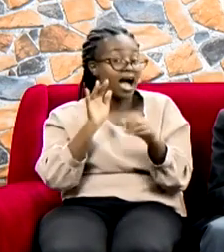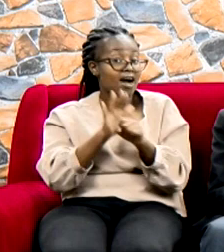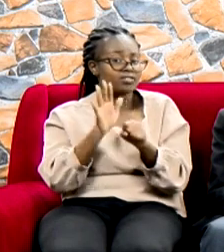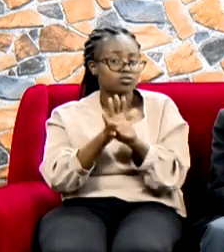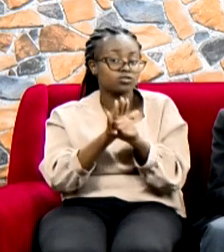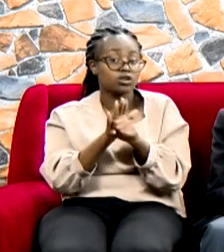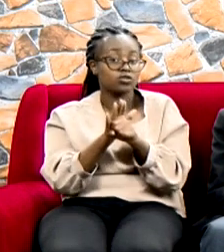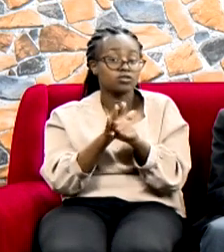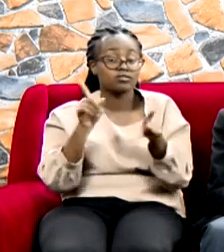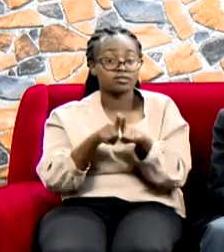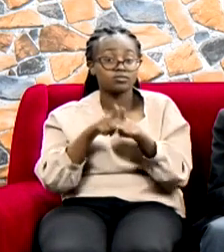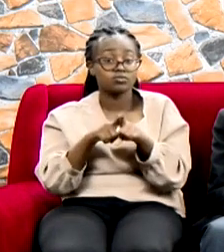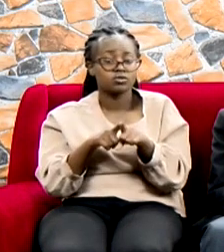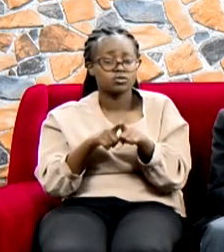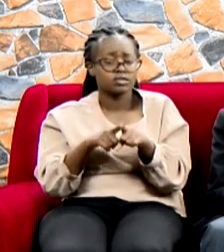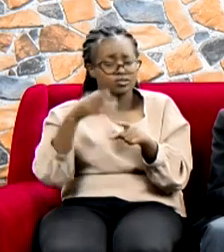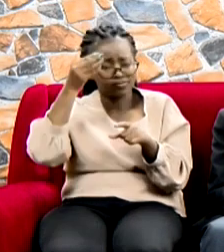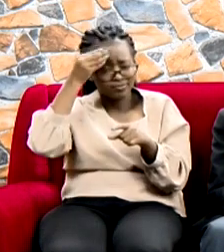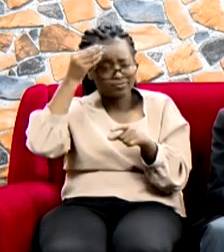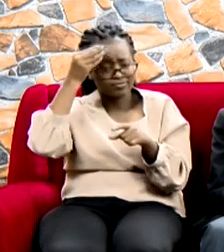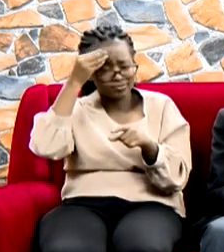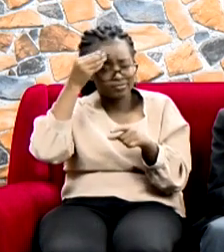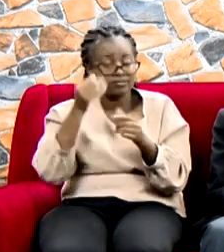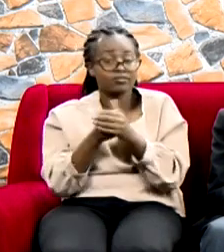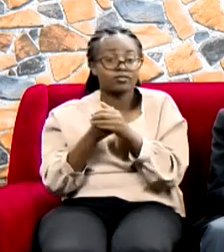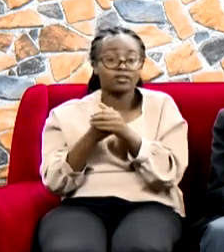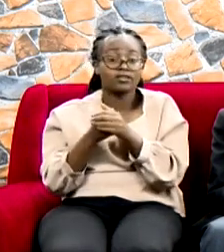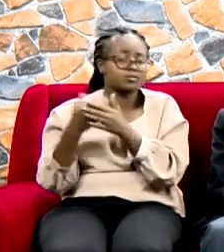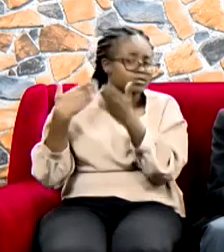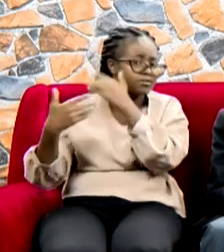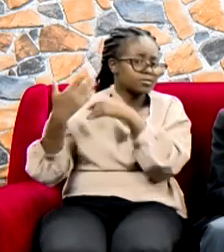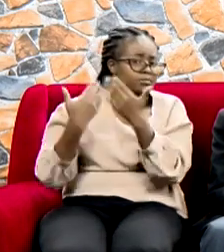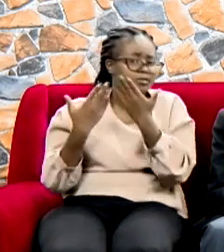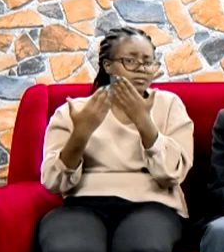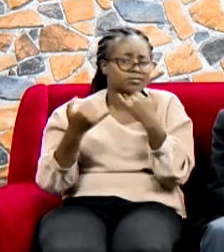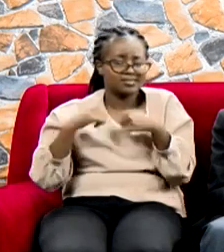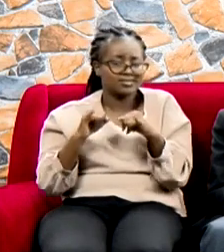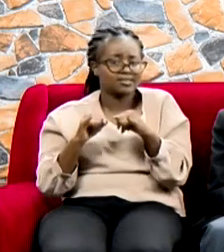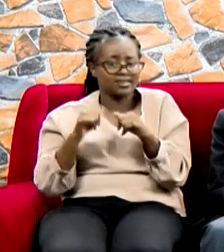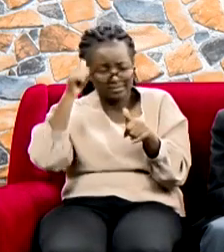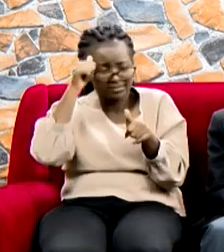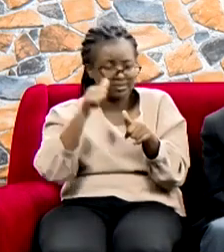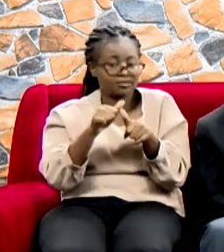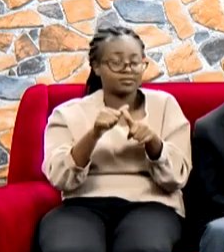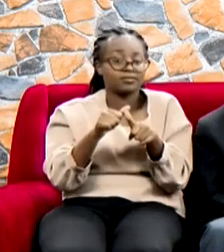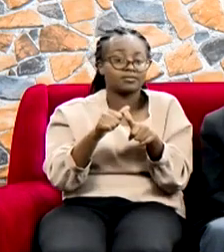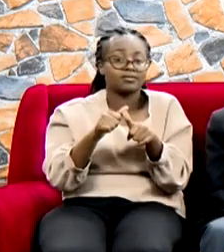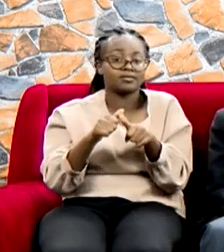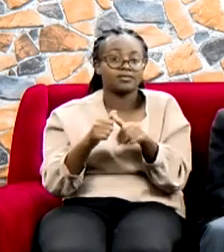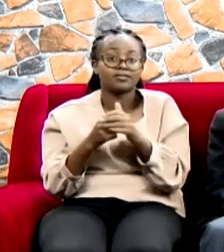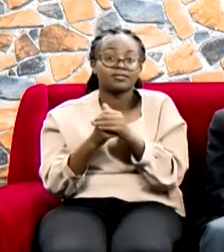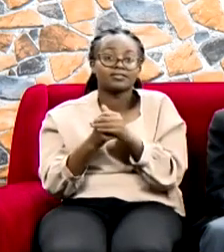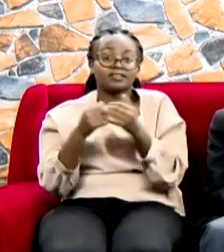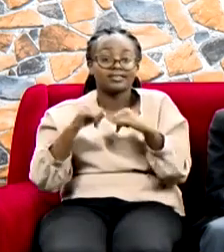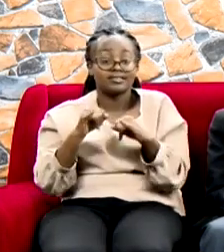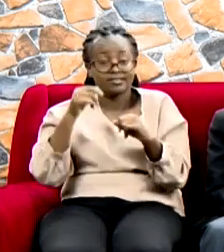a lot. I also need to just process, and I've been taken down memory lane. I'd like to take some a moment and